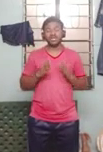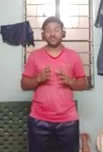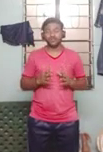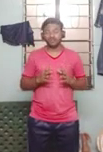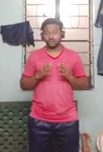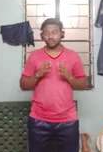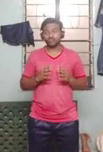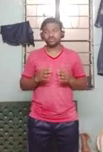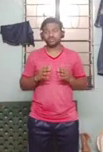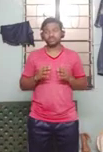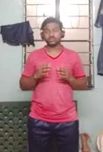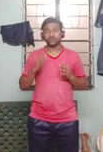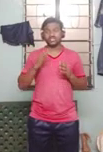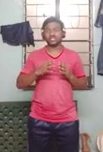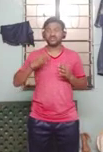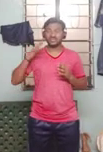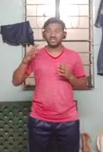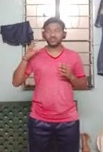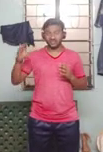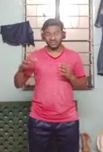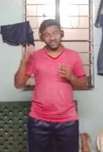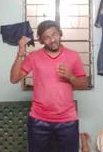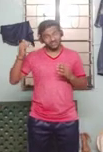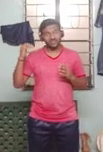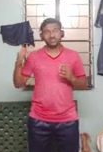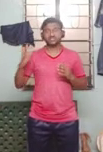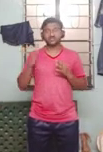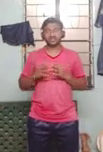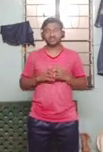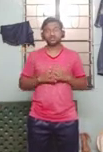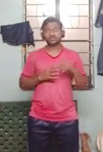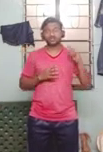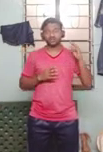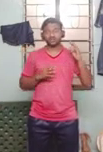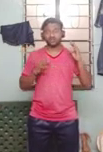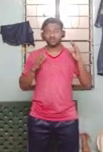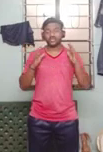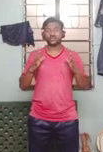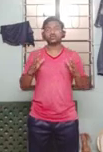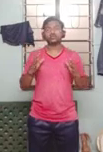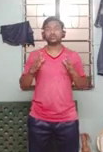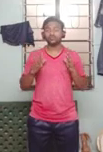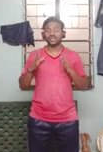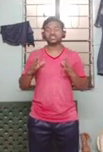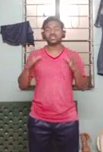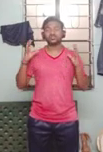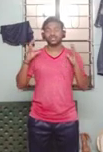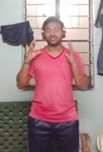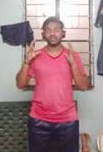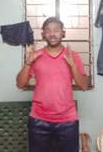have used object life cycle method in Java to control or to manage that particular life